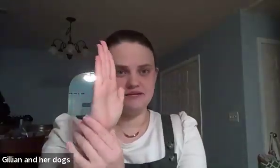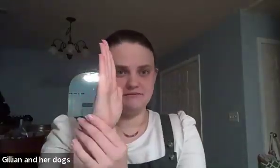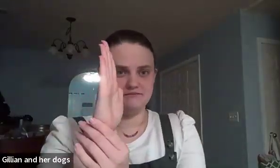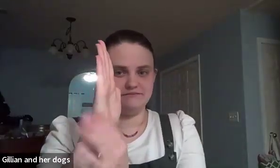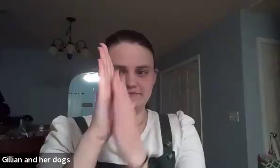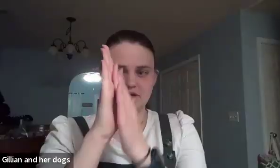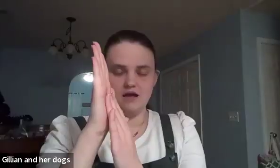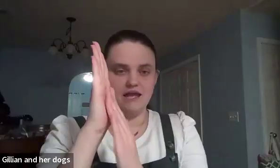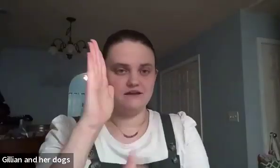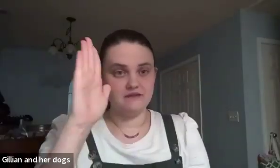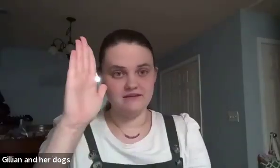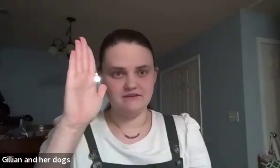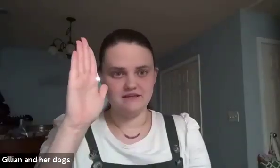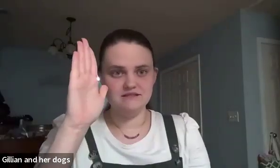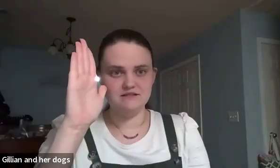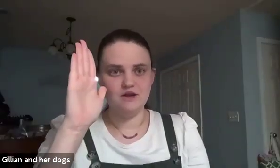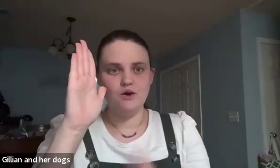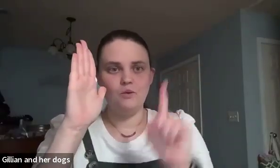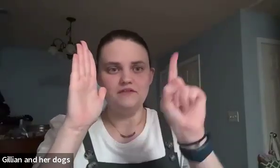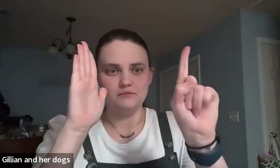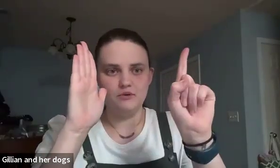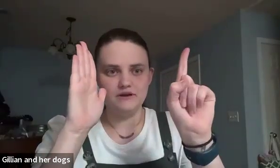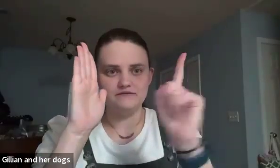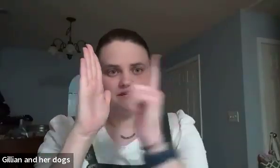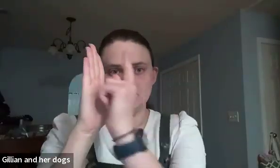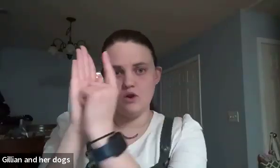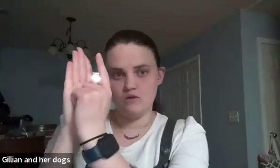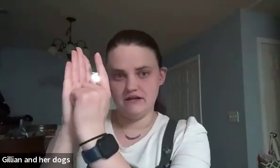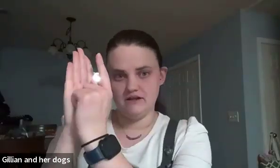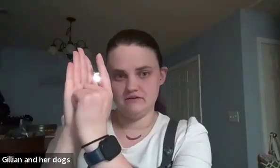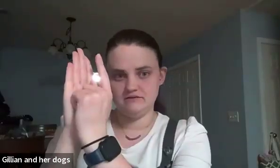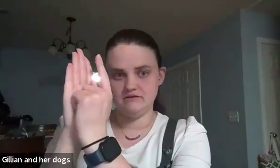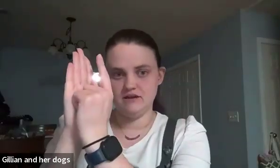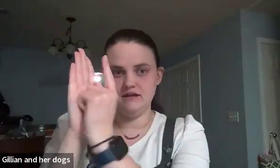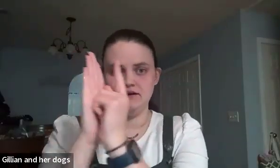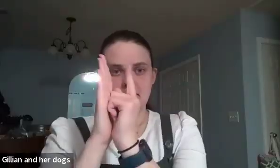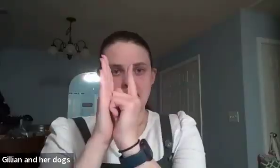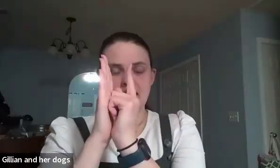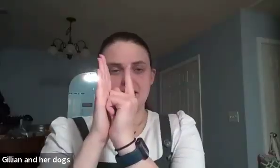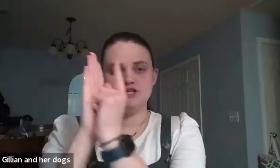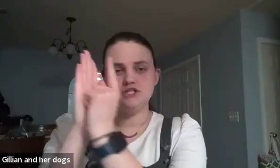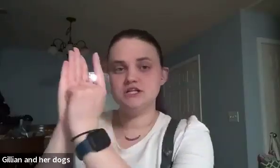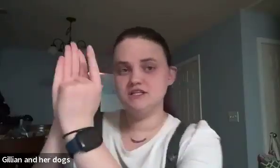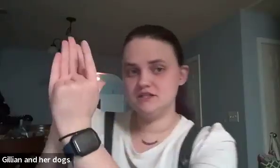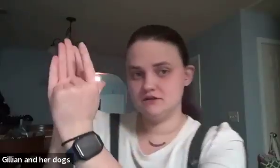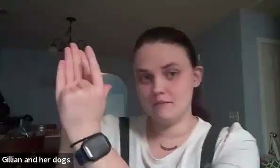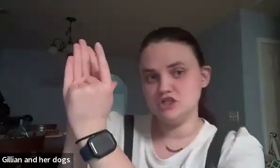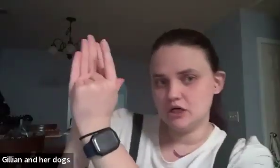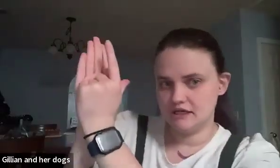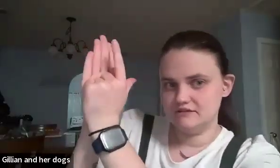non-dominant hand flat like this with your pointer finger right here, all right? And what you're gonna do, I'm gonna turn it